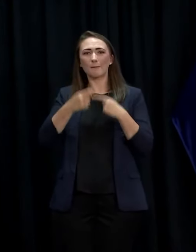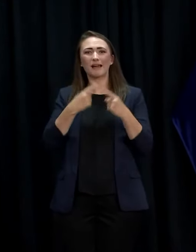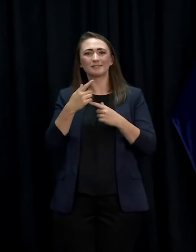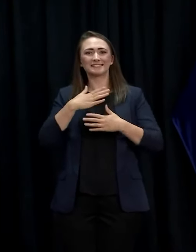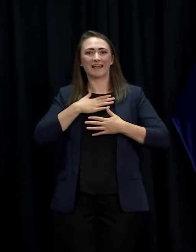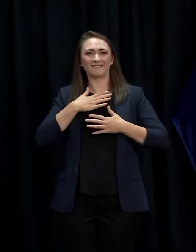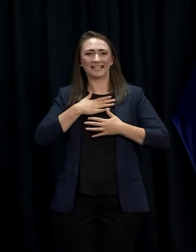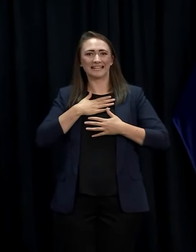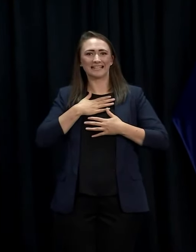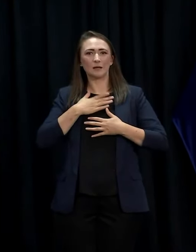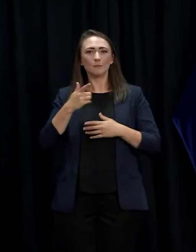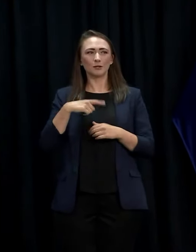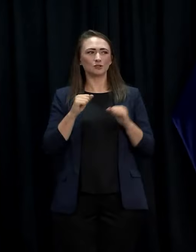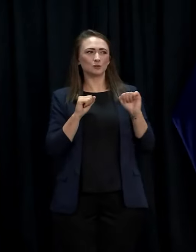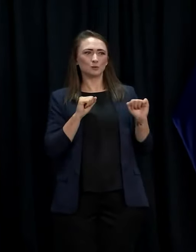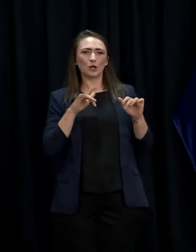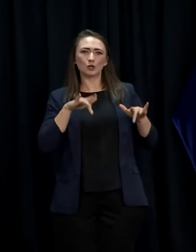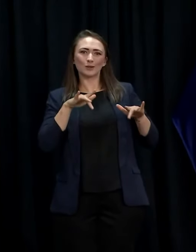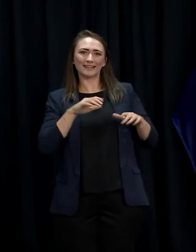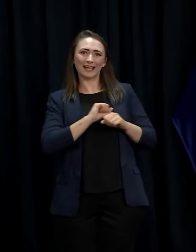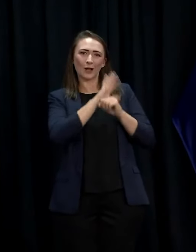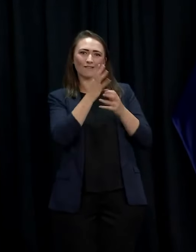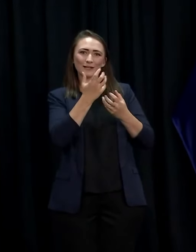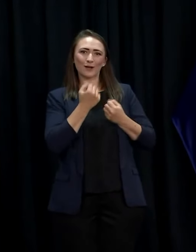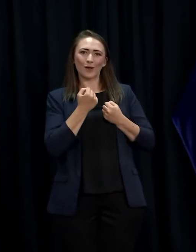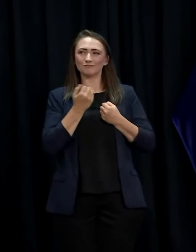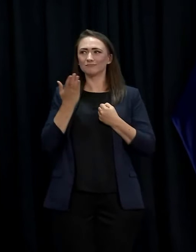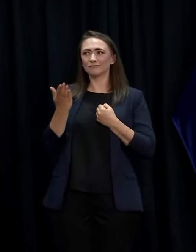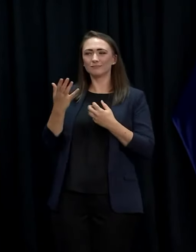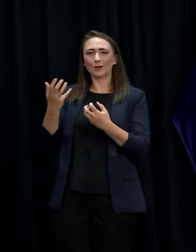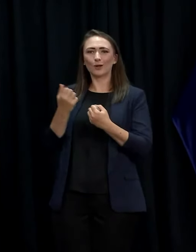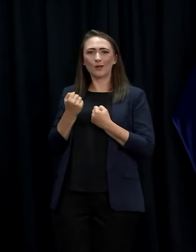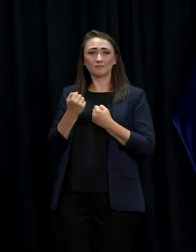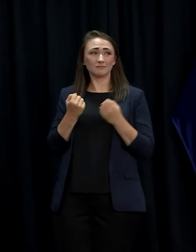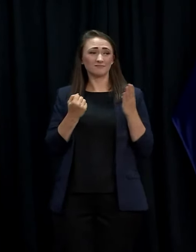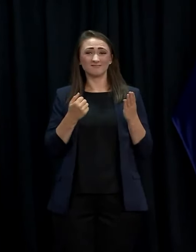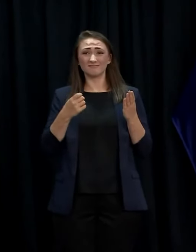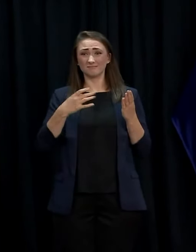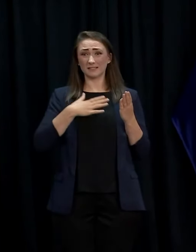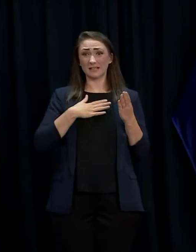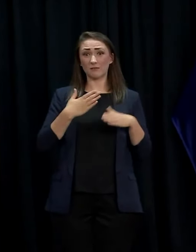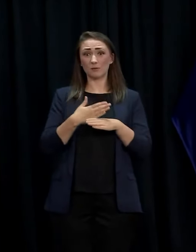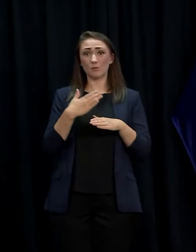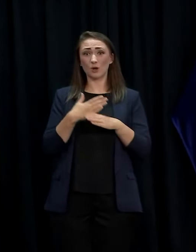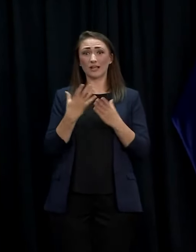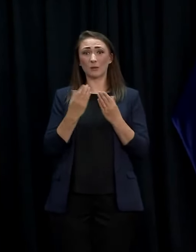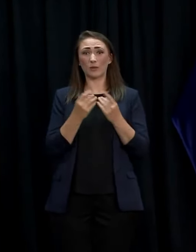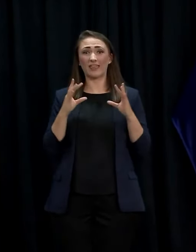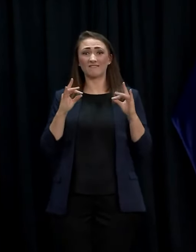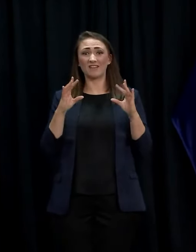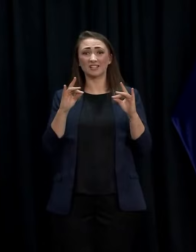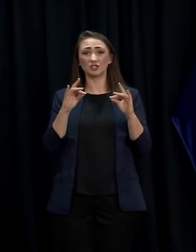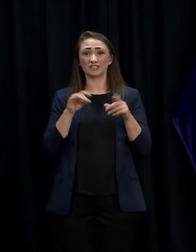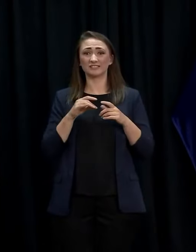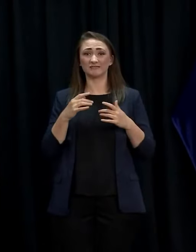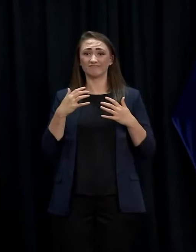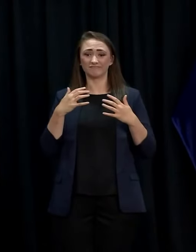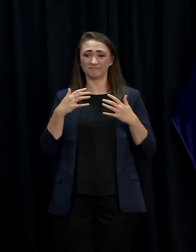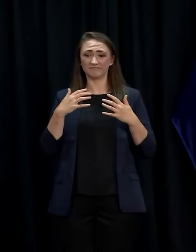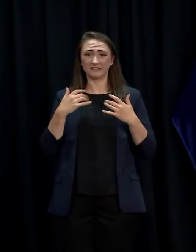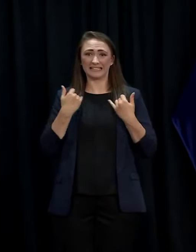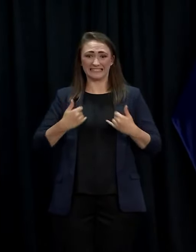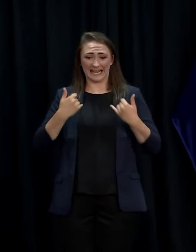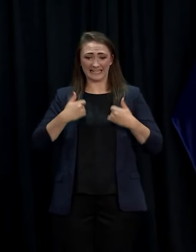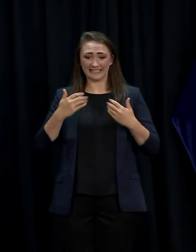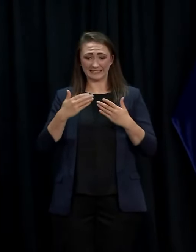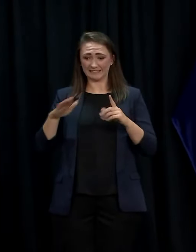or mixing and mingling with other people? I've been working with infectious diseases all my life, and part of that job is knowing